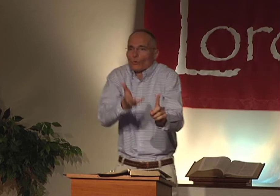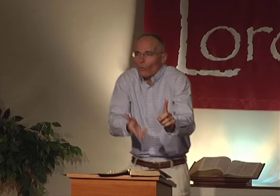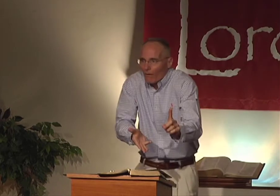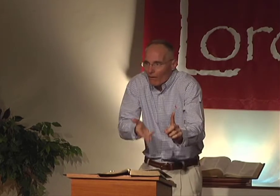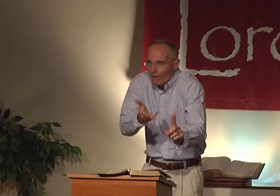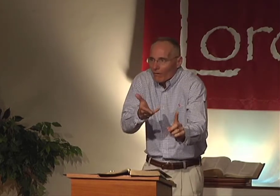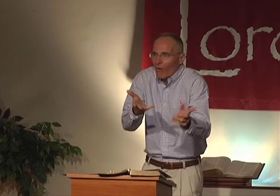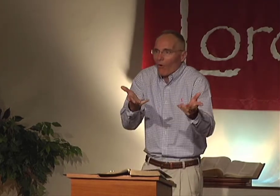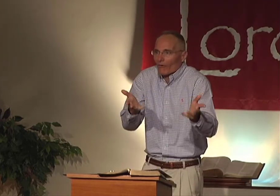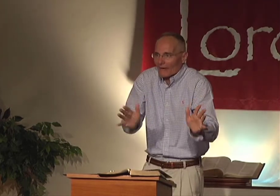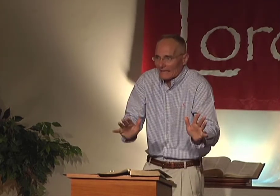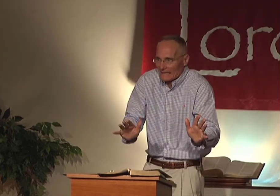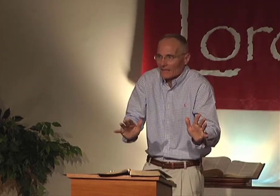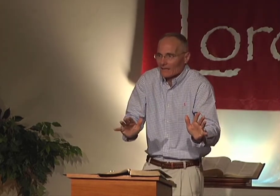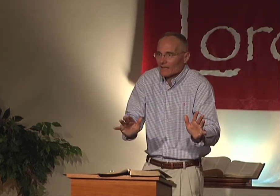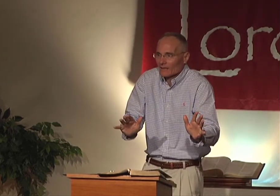Become who you are already.